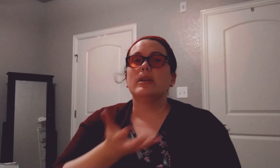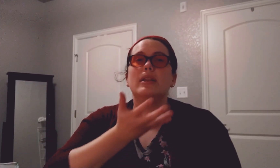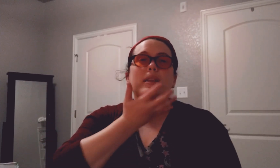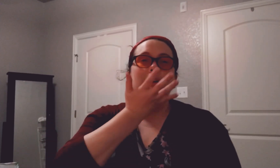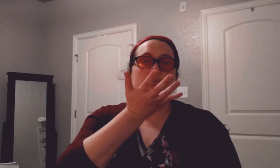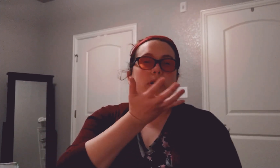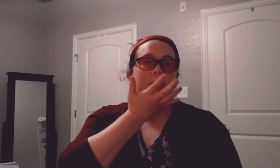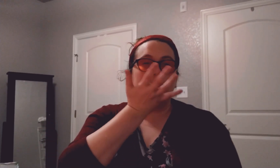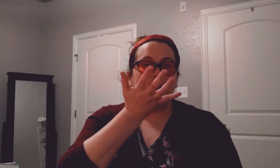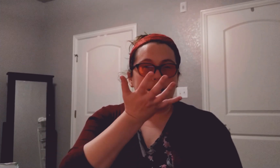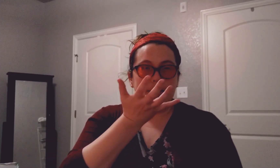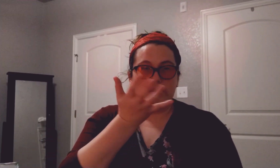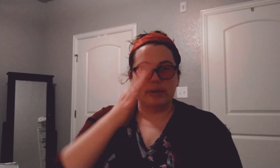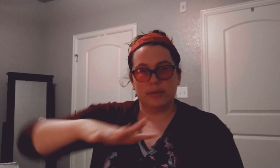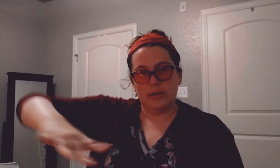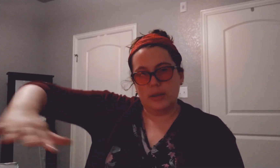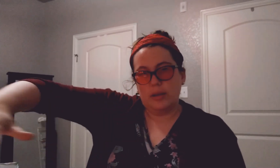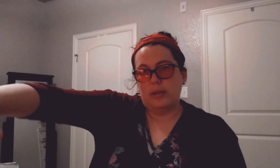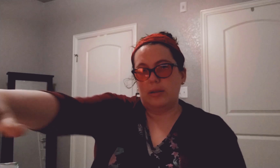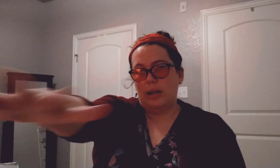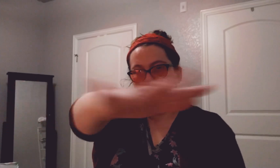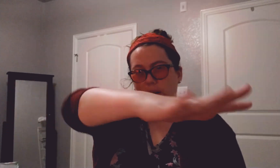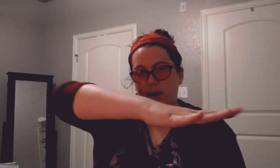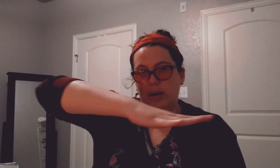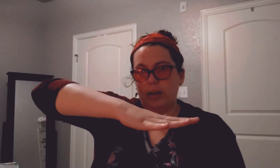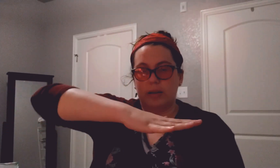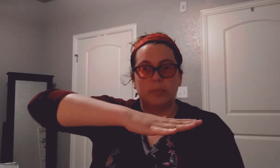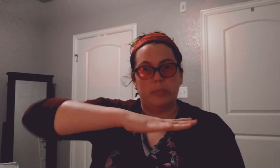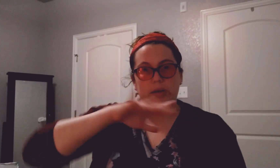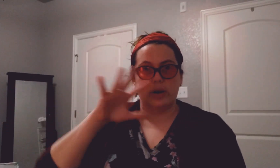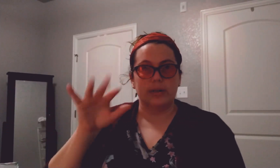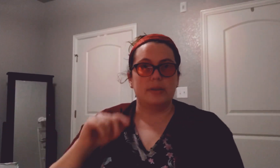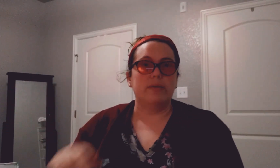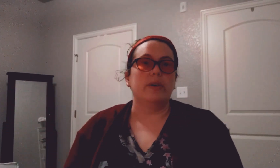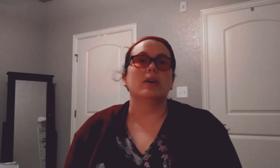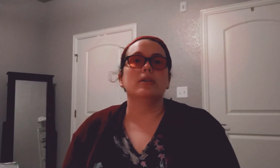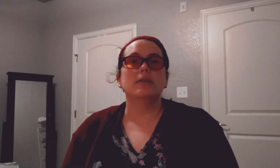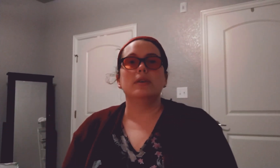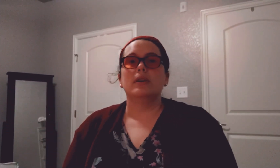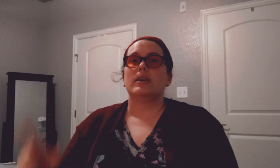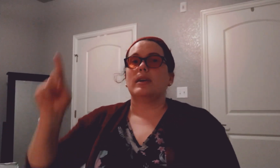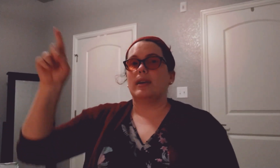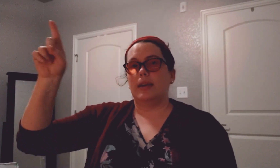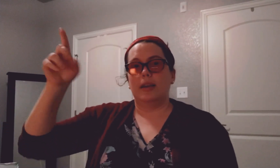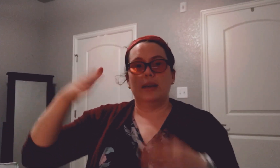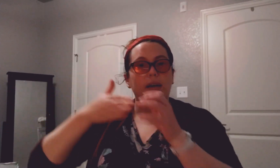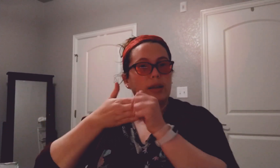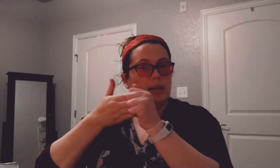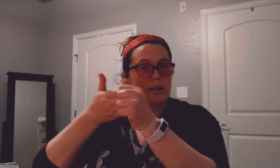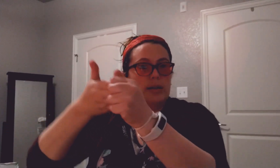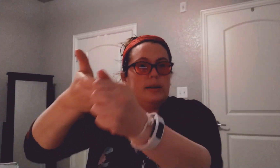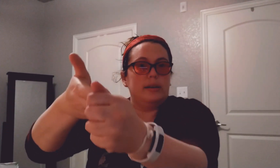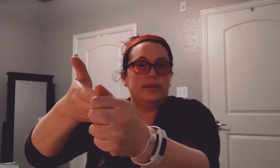And then I put grass area, like a big grassy field. He